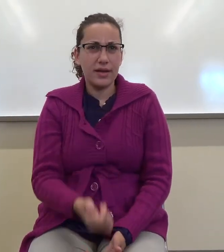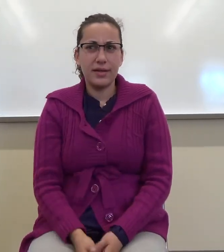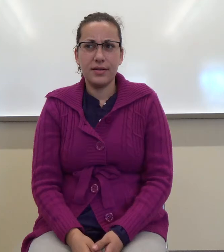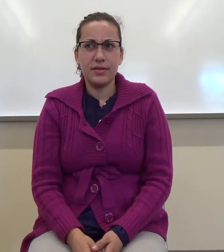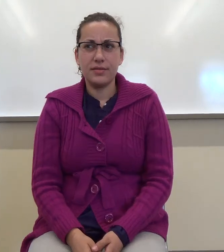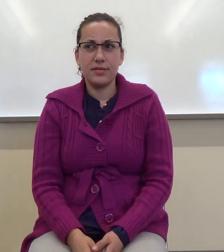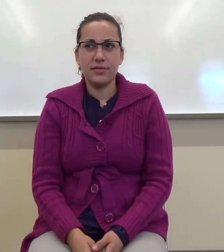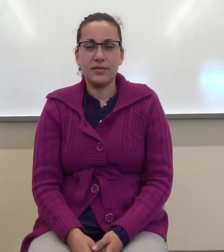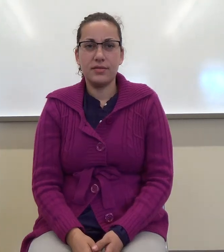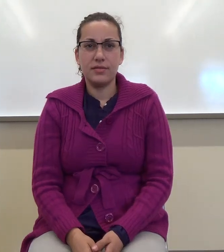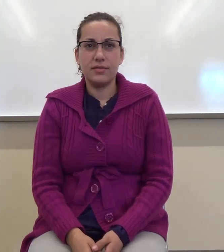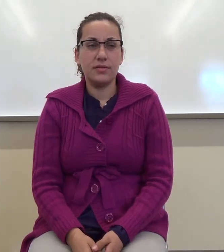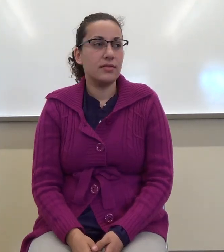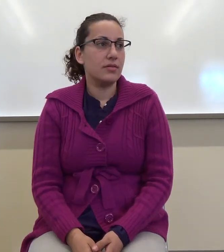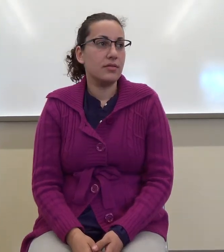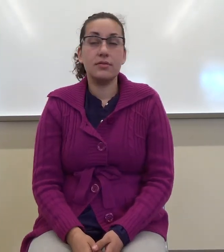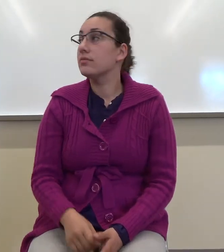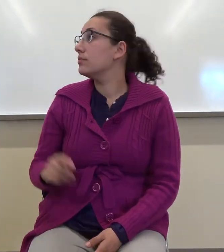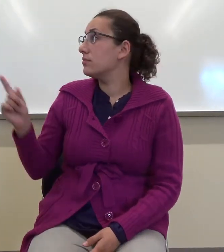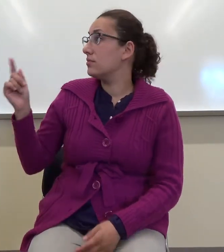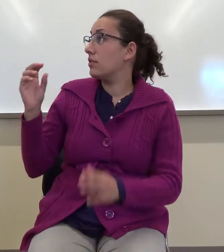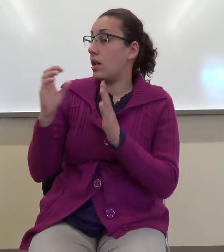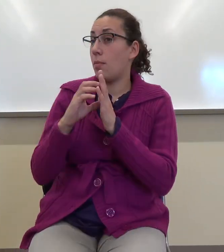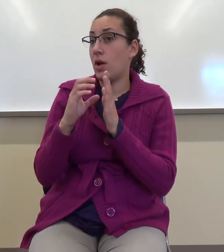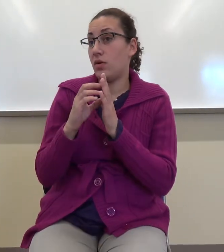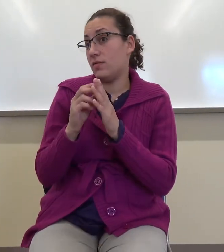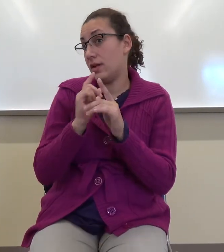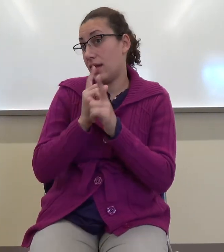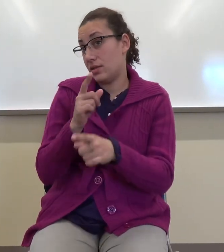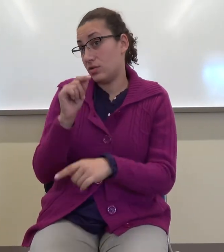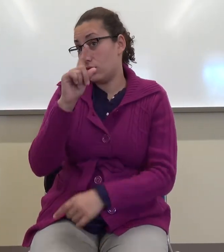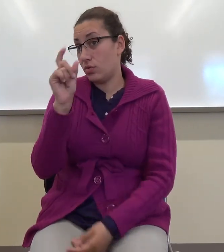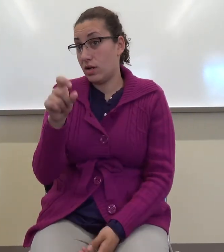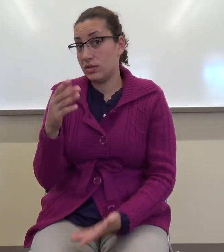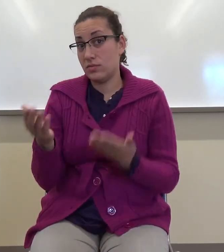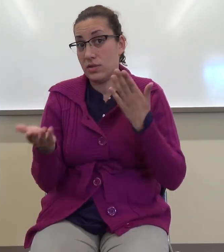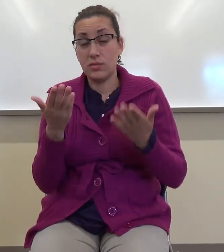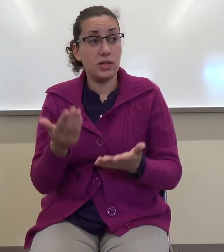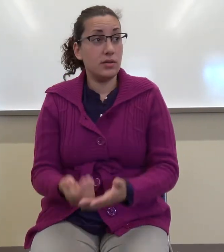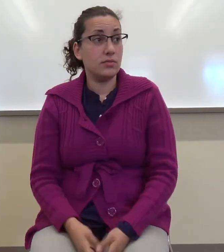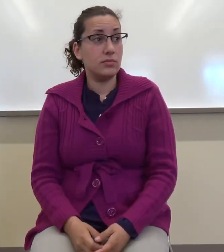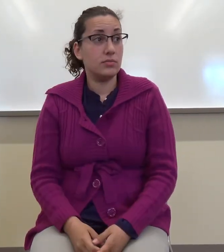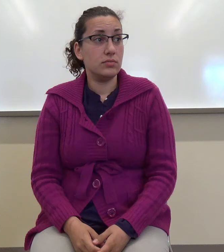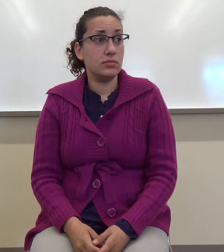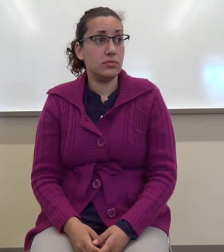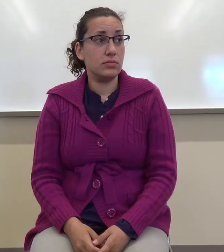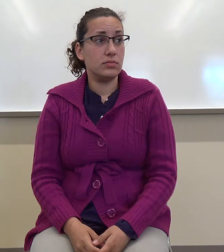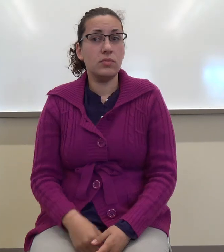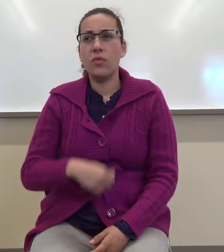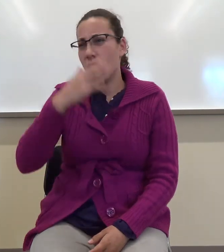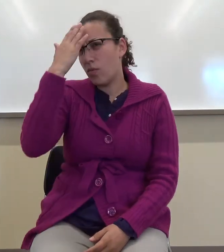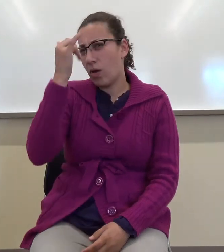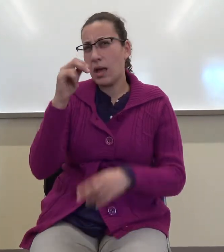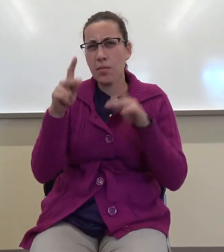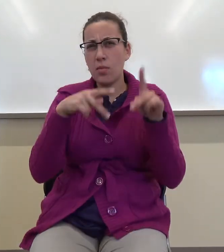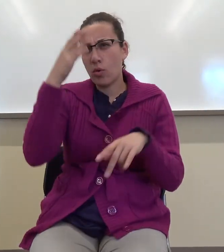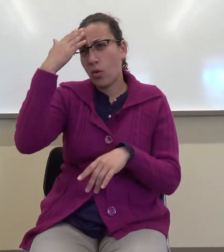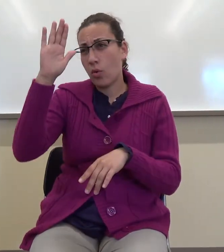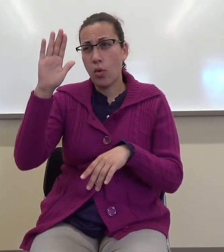is this paragraph gonna go on to answer this question? Why don't people know about this?